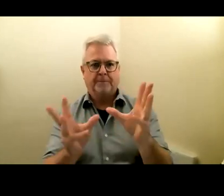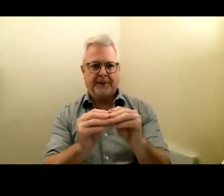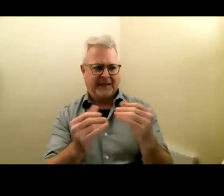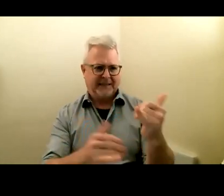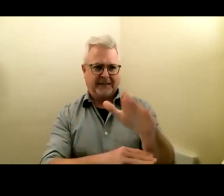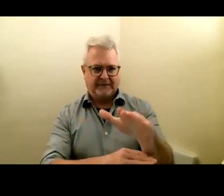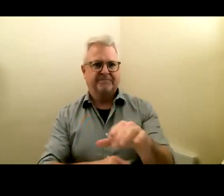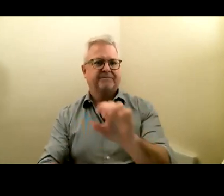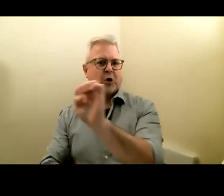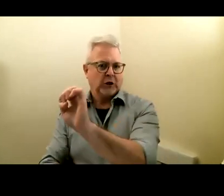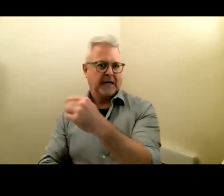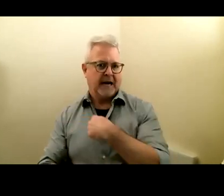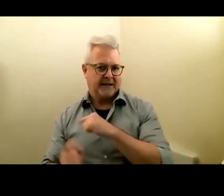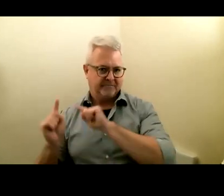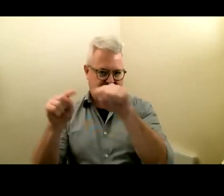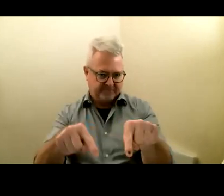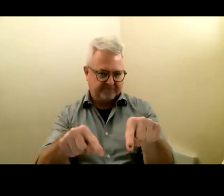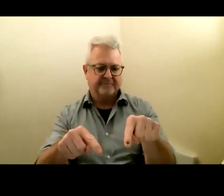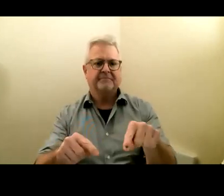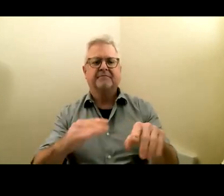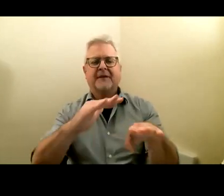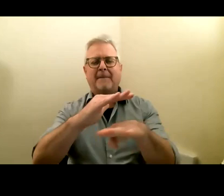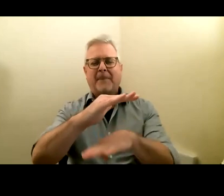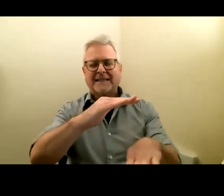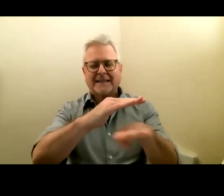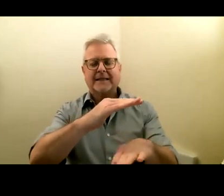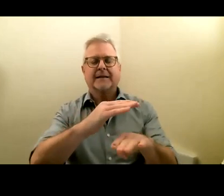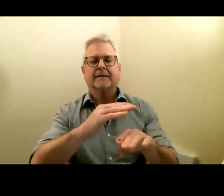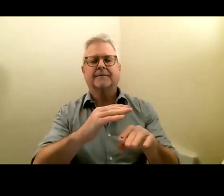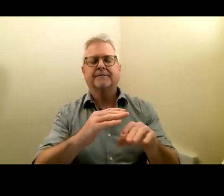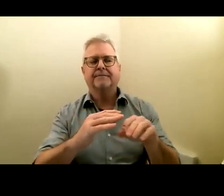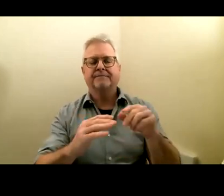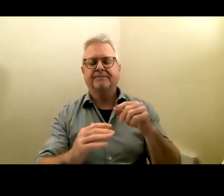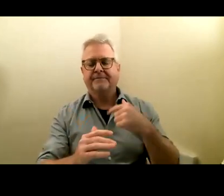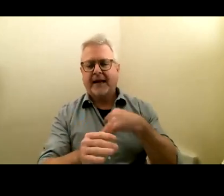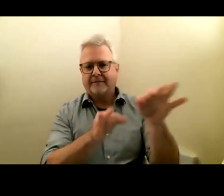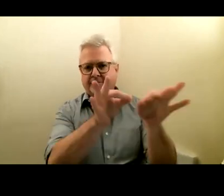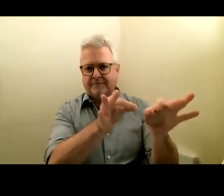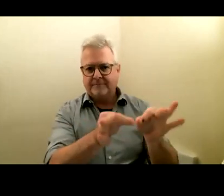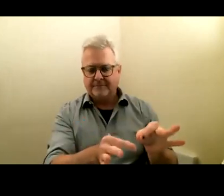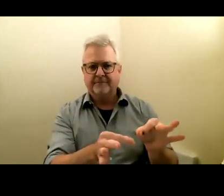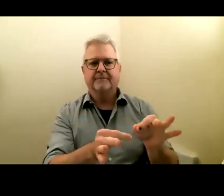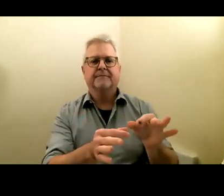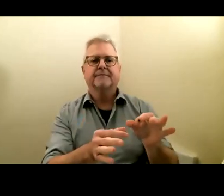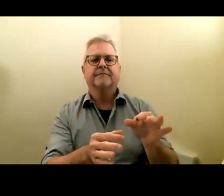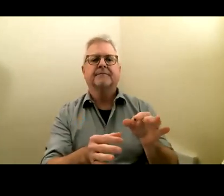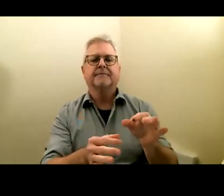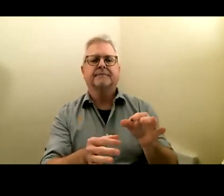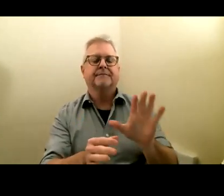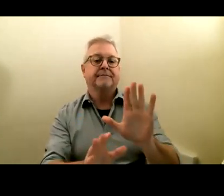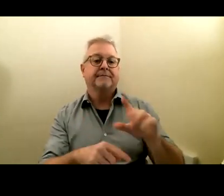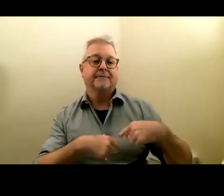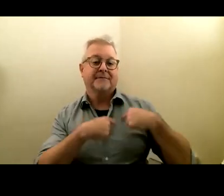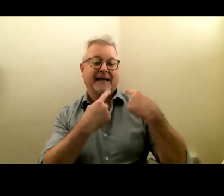with the Department of Health. It was a very good meeting this afternoon. Ernest and I were there. It was very basic. I'll give